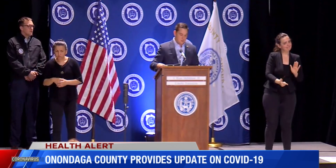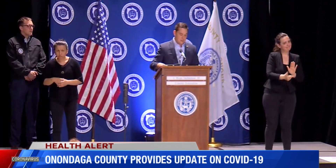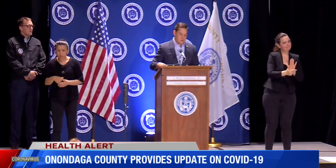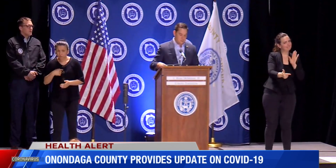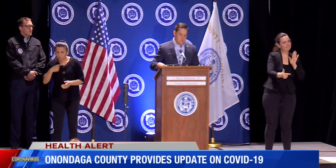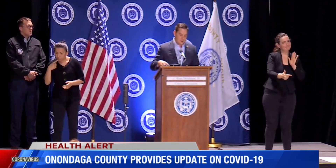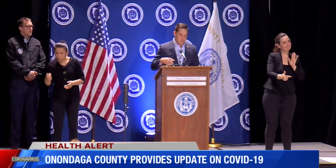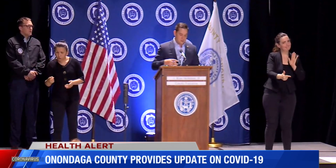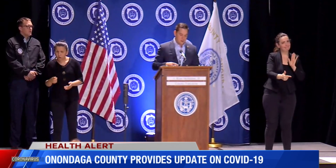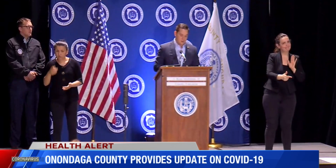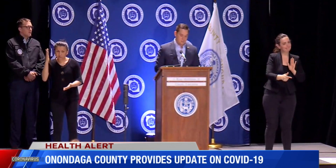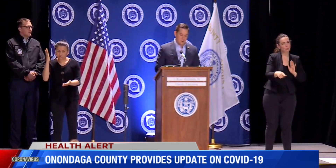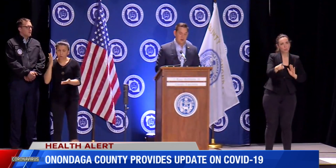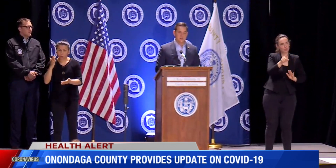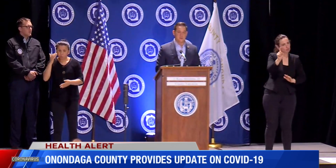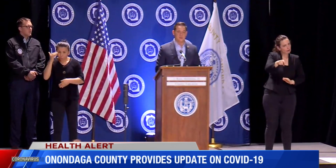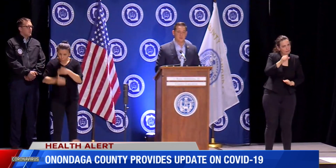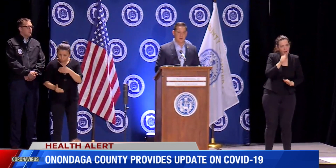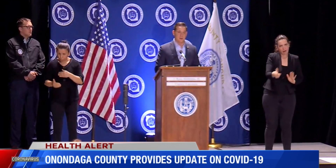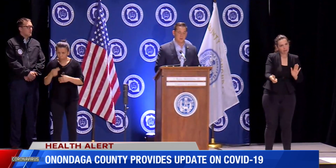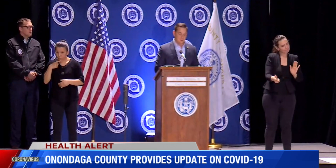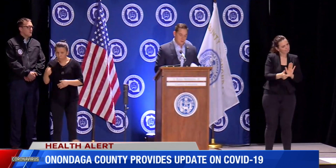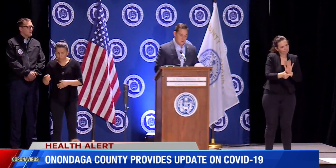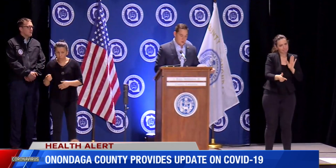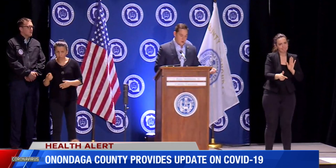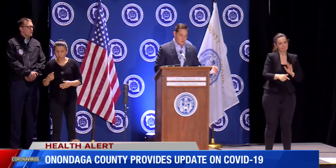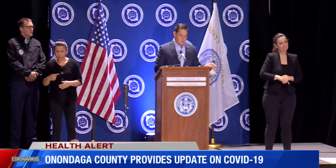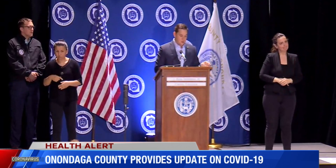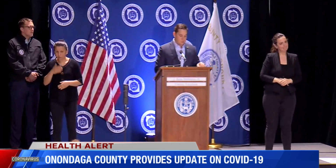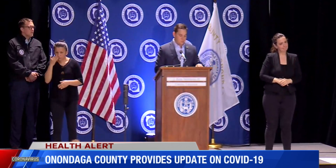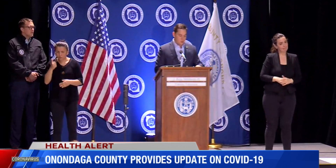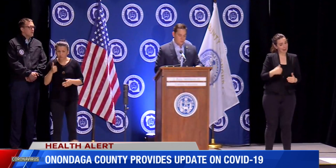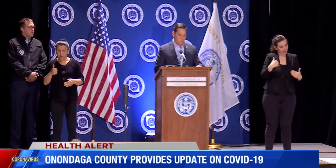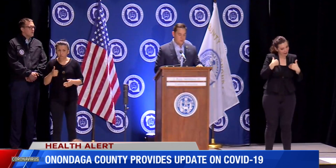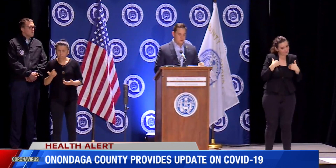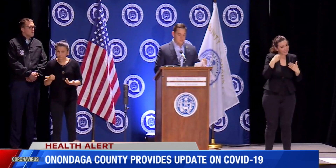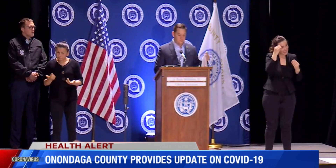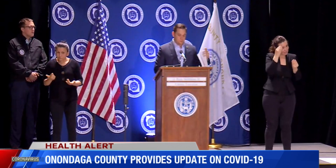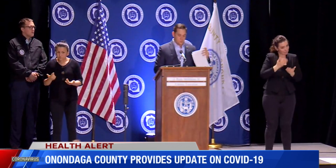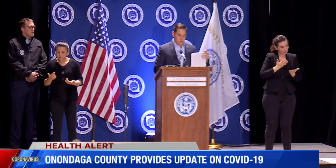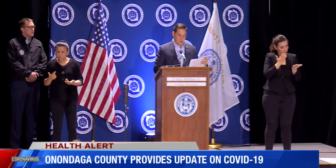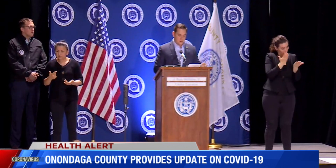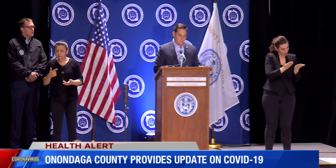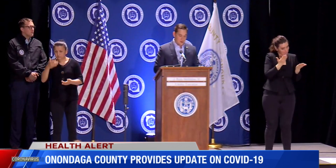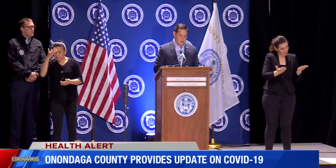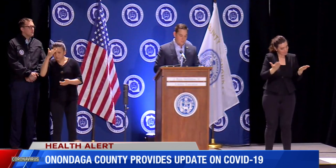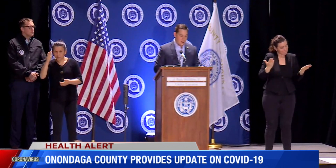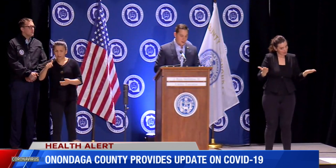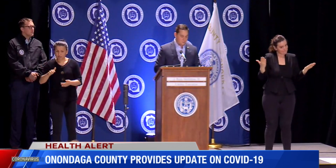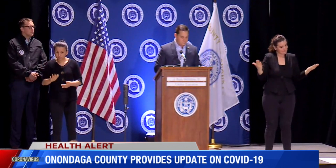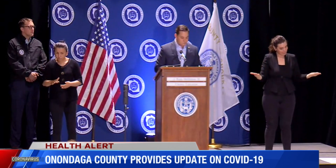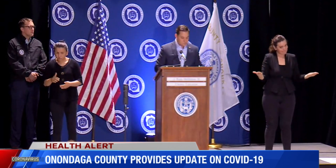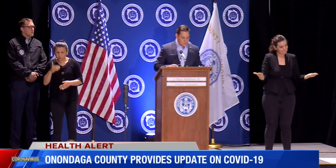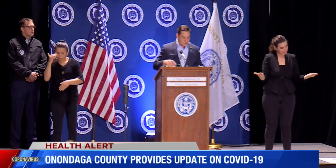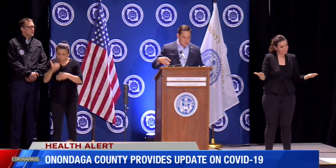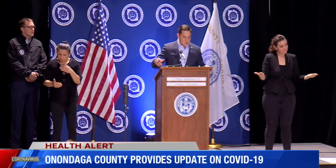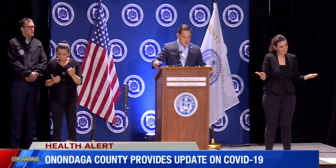data that merits decision making. So please keep that in